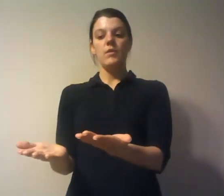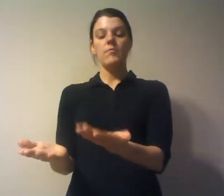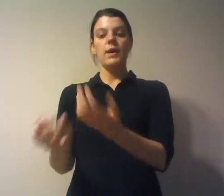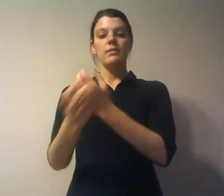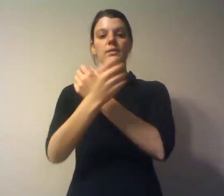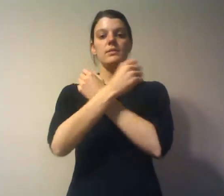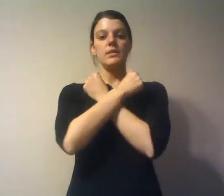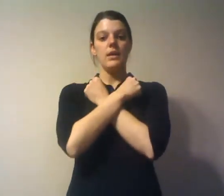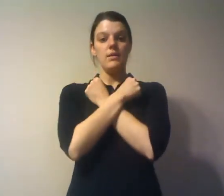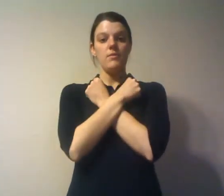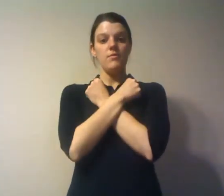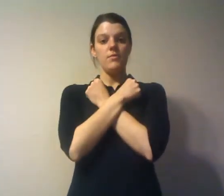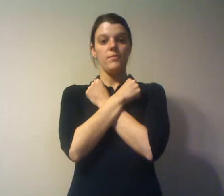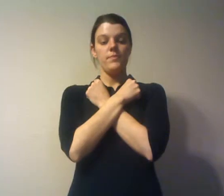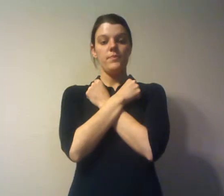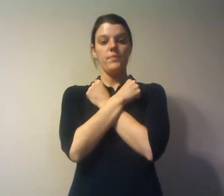of boundless love.